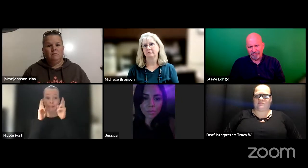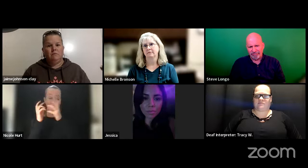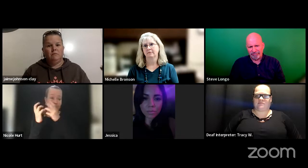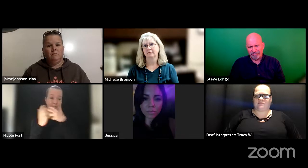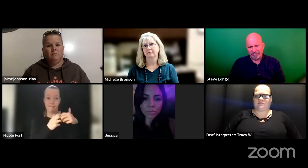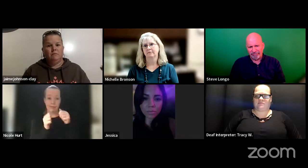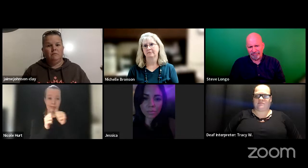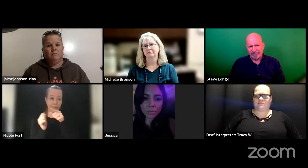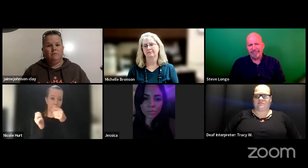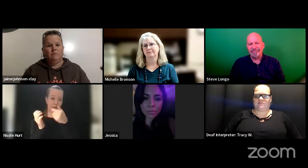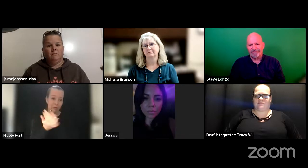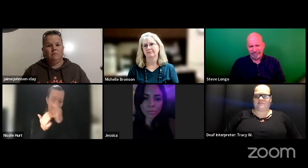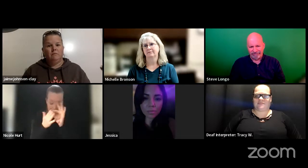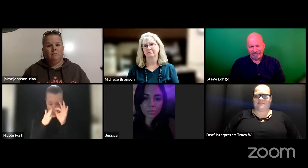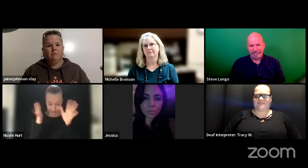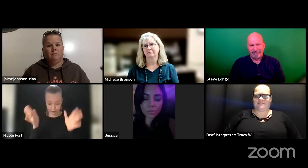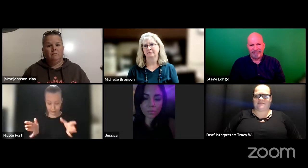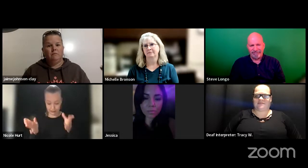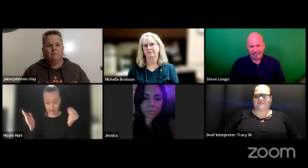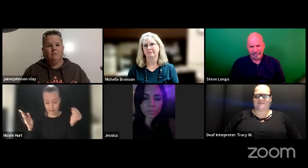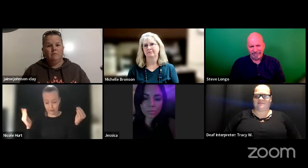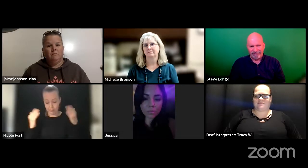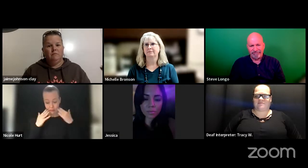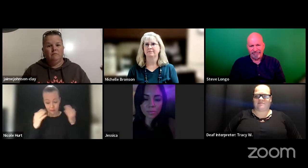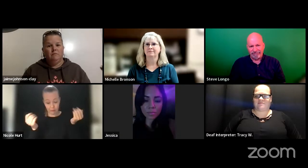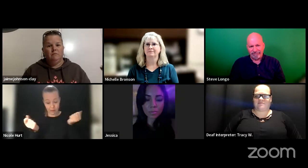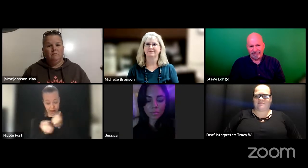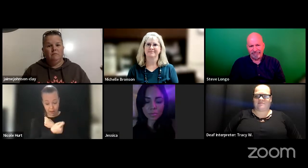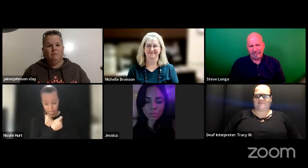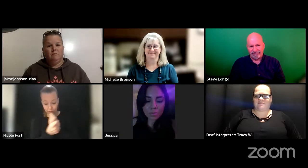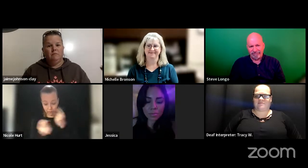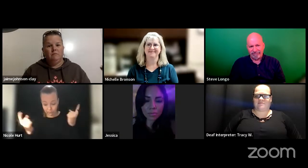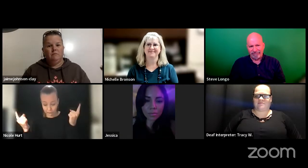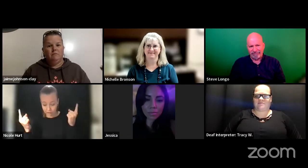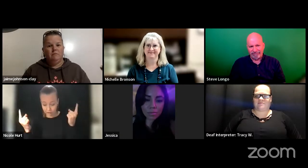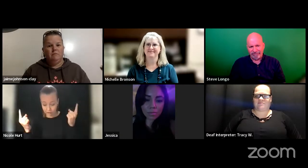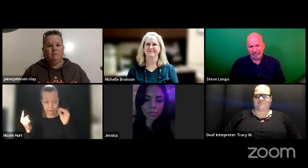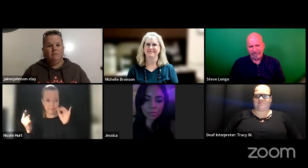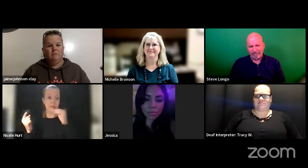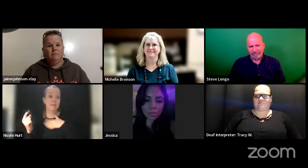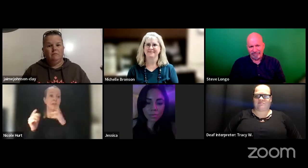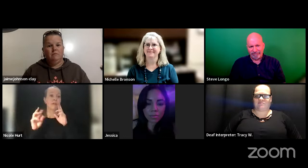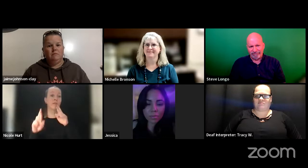And wishing you all the very best.